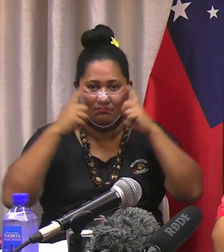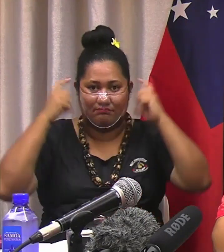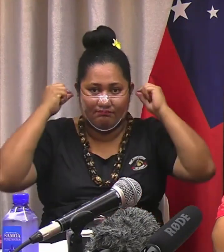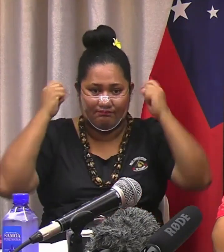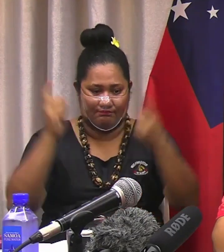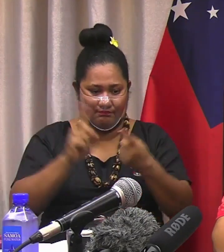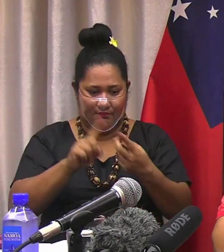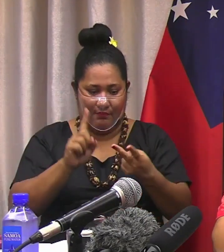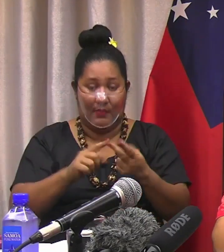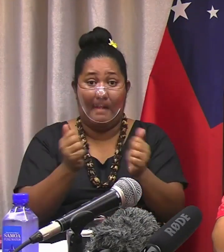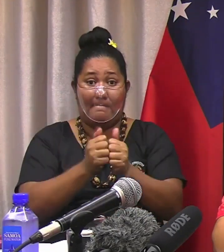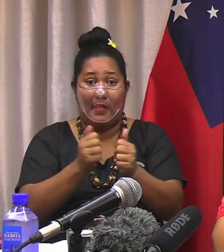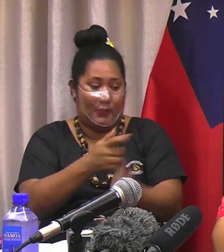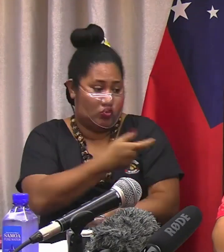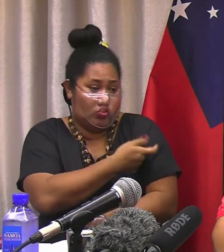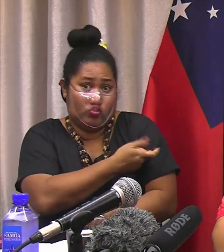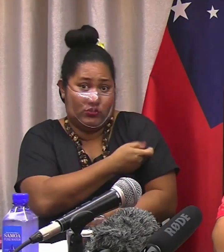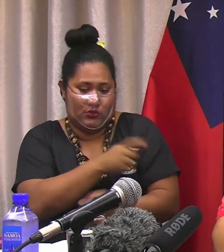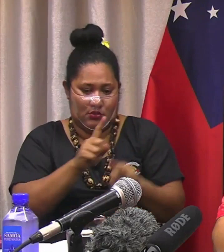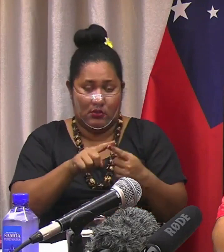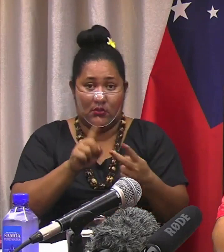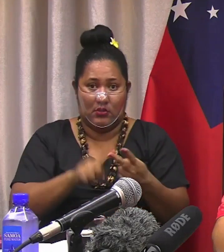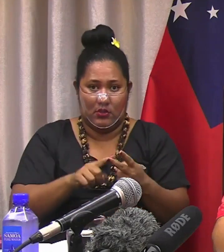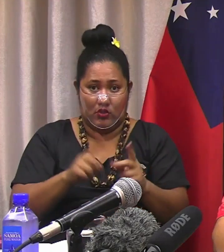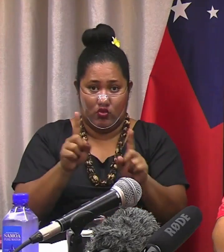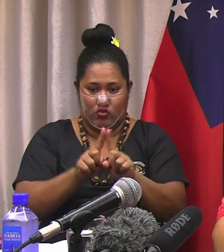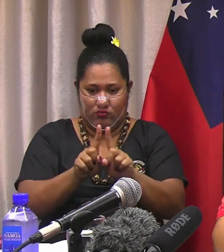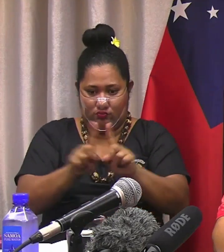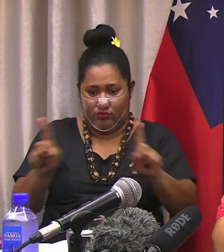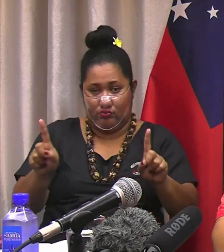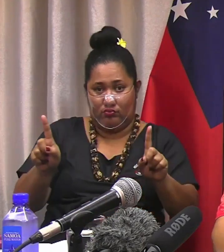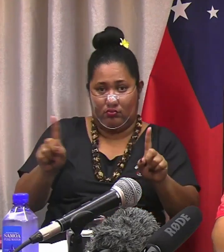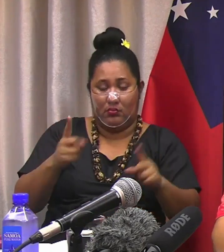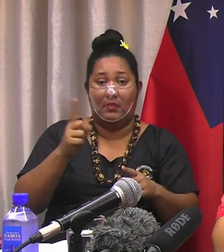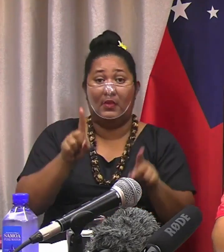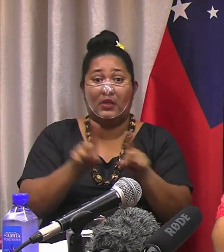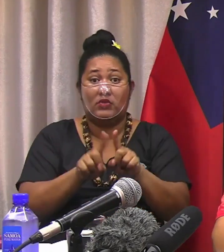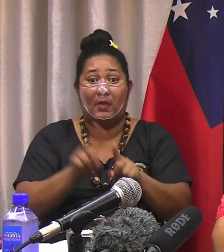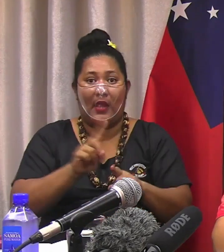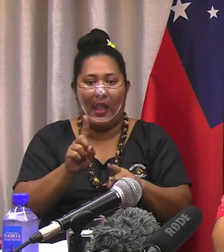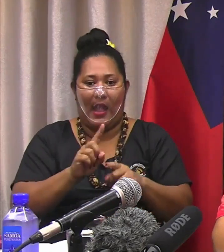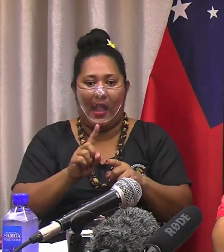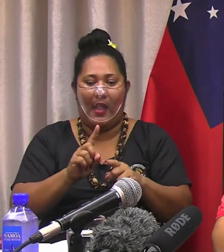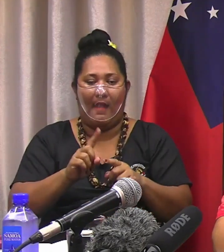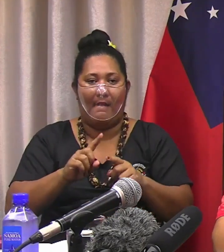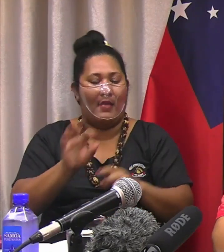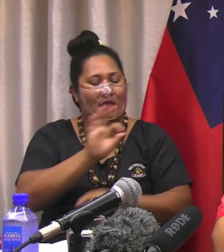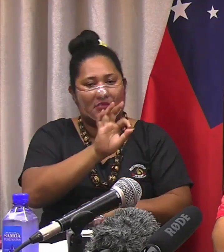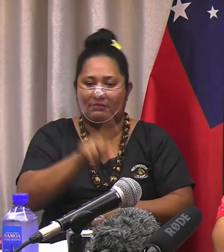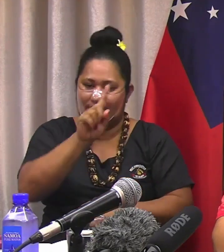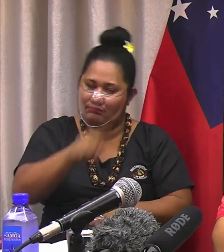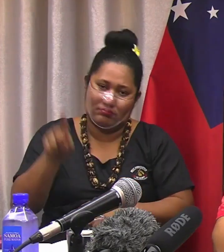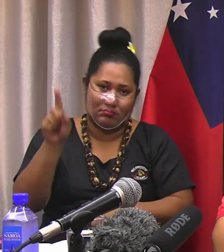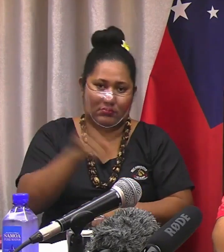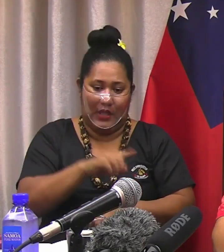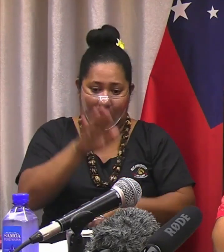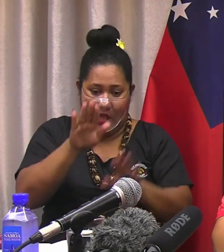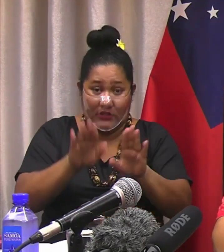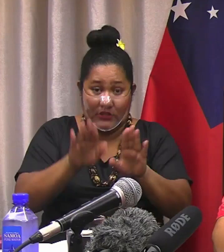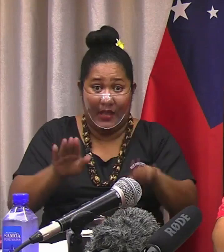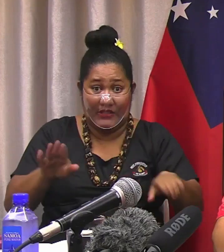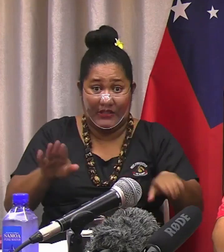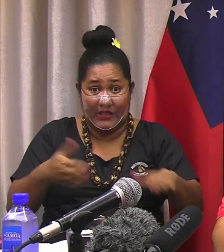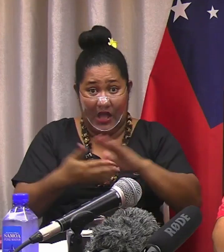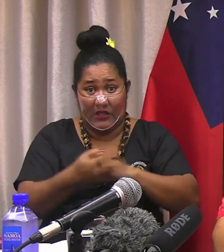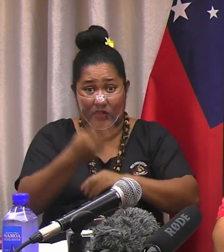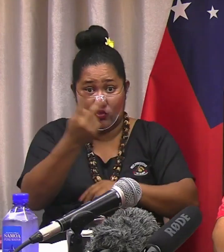patui, ole tū vāvā, ato ai, ma le tapu o tamaiti e la loifo i le sifuru lua tausanga